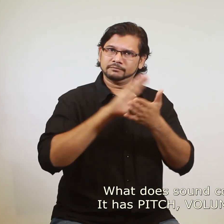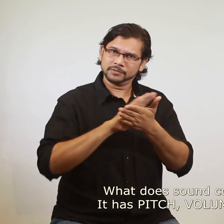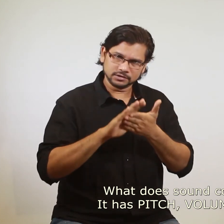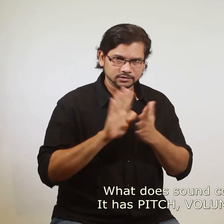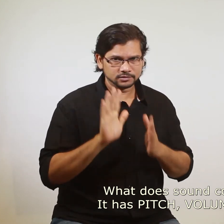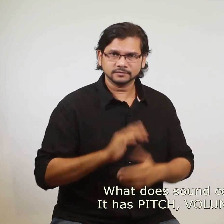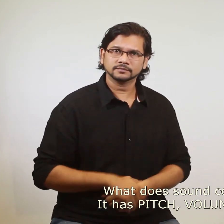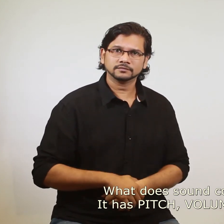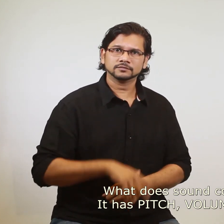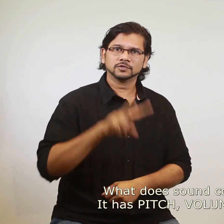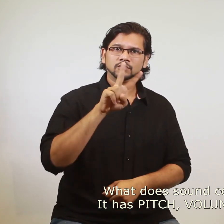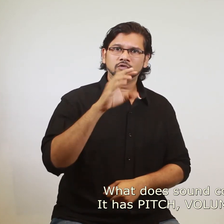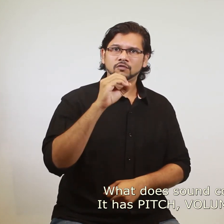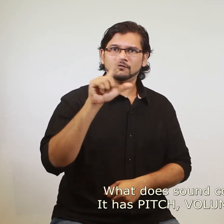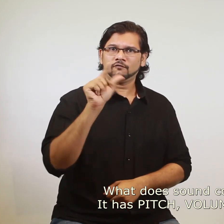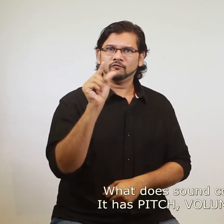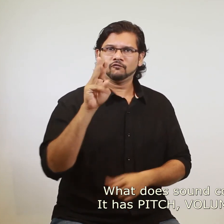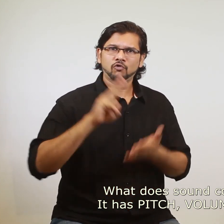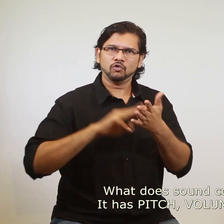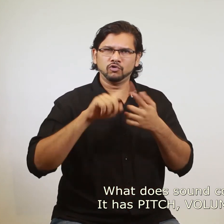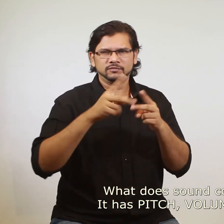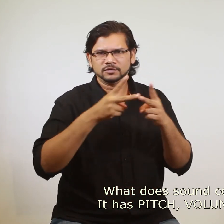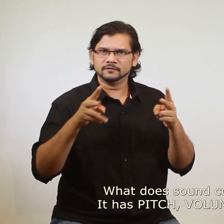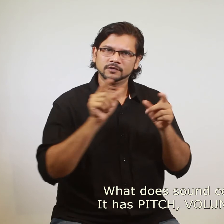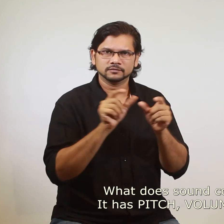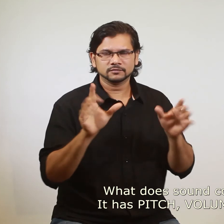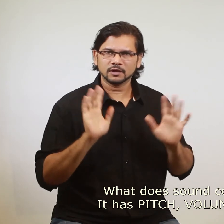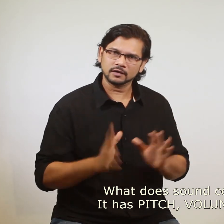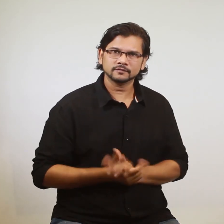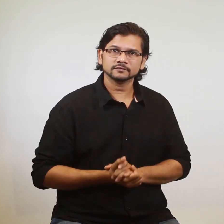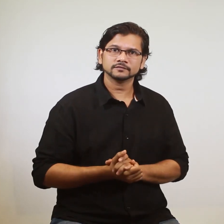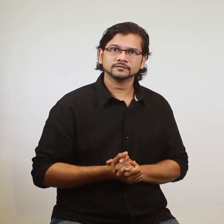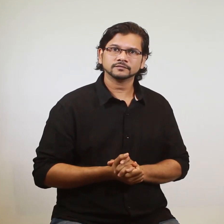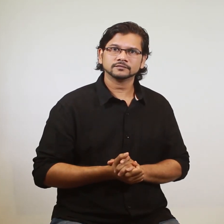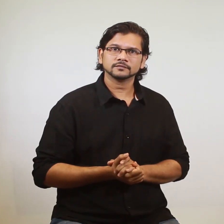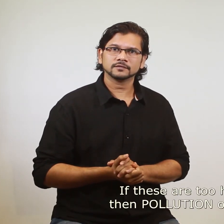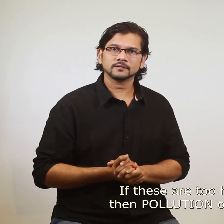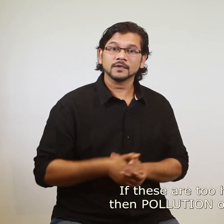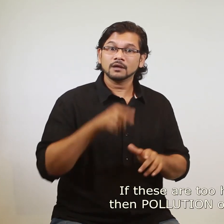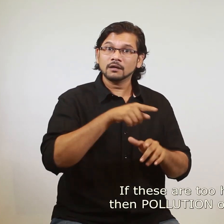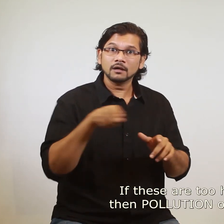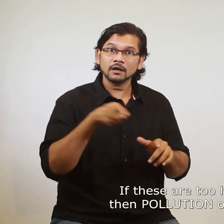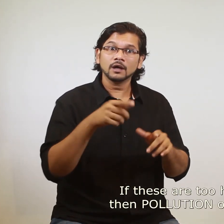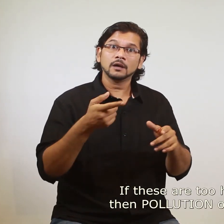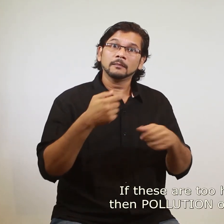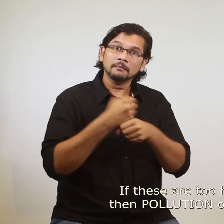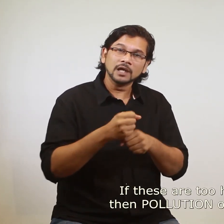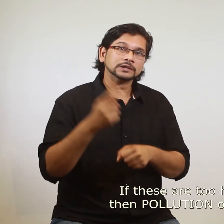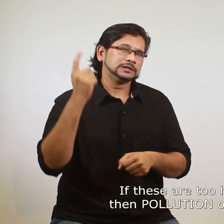volume, etc. If these are too